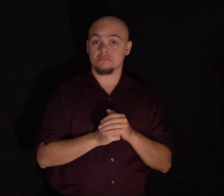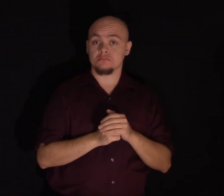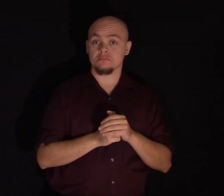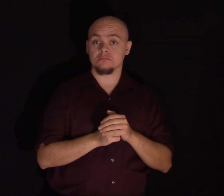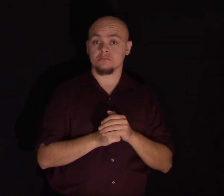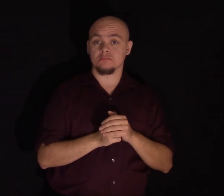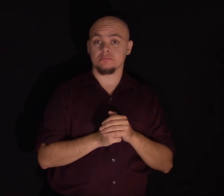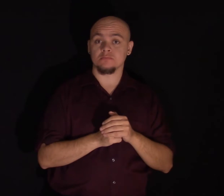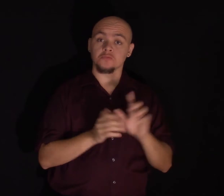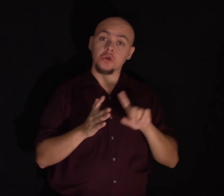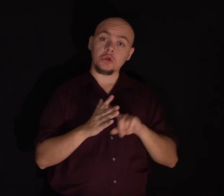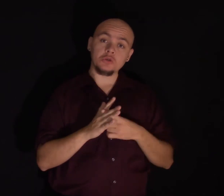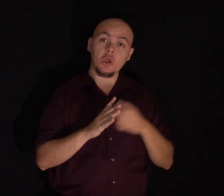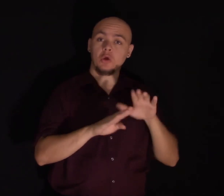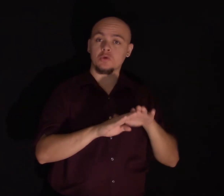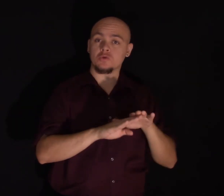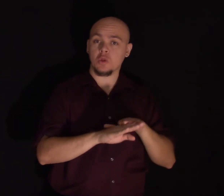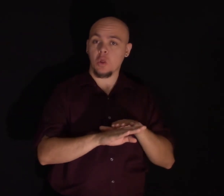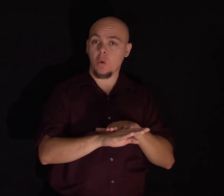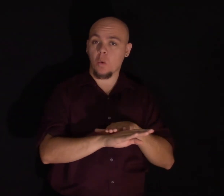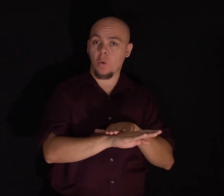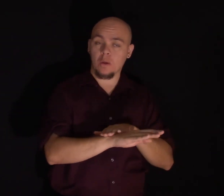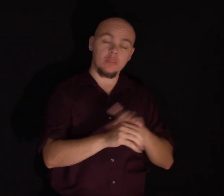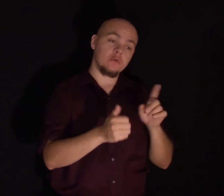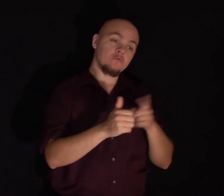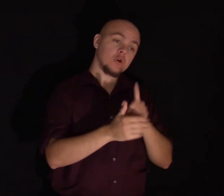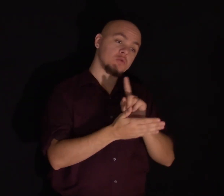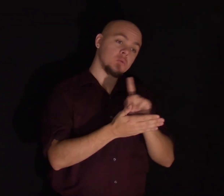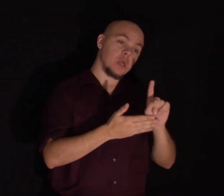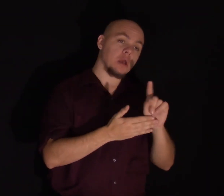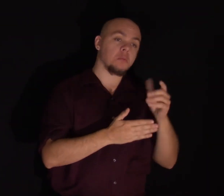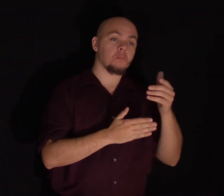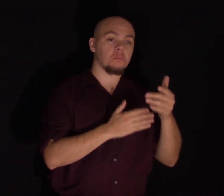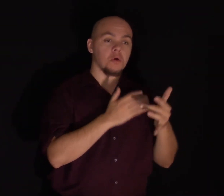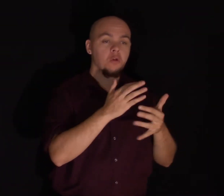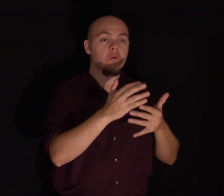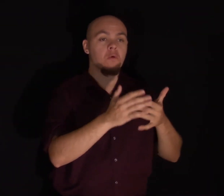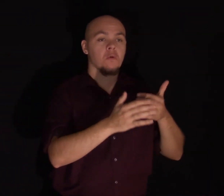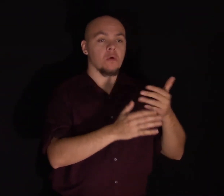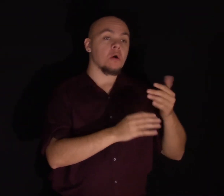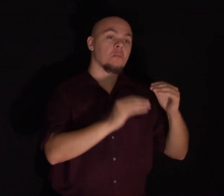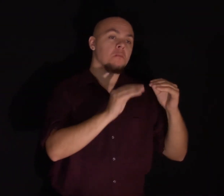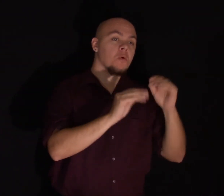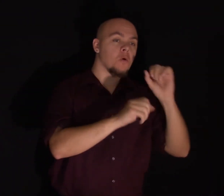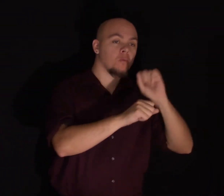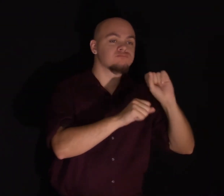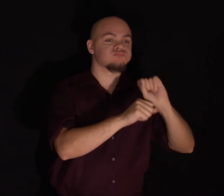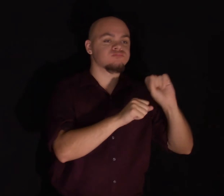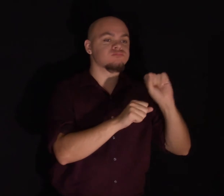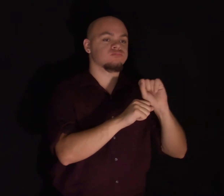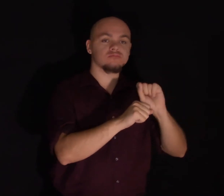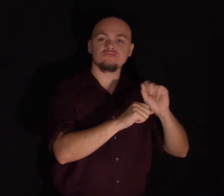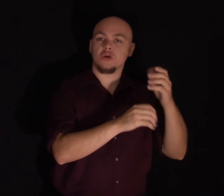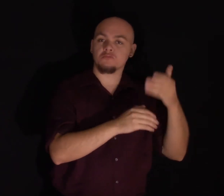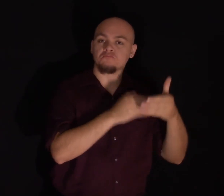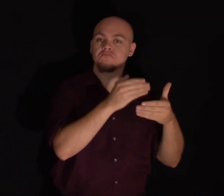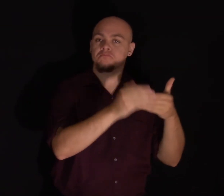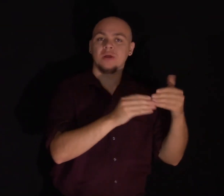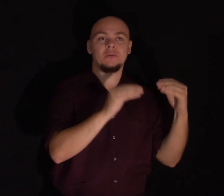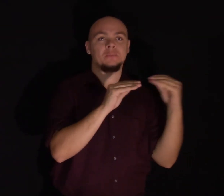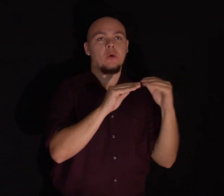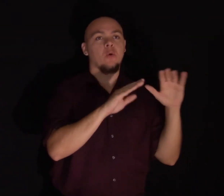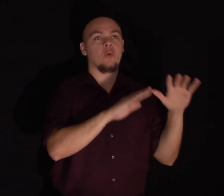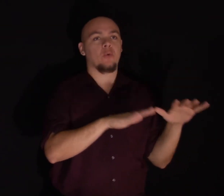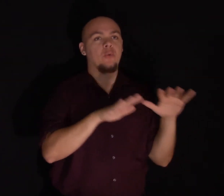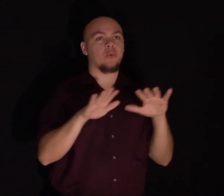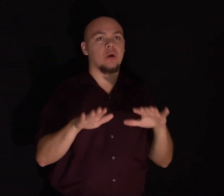you get started maybe a little slowly but you get enough done in the first week that with some heavier days later on everything gets done things taste civil